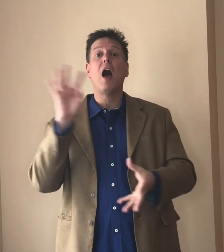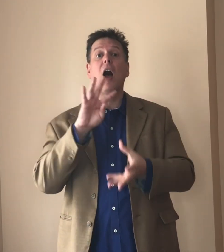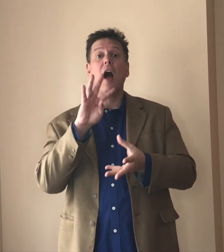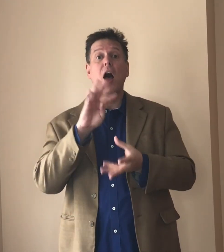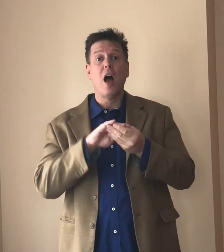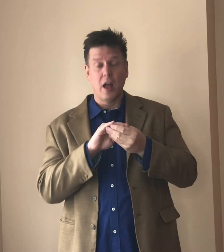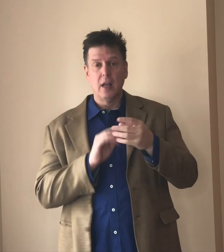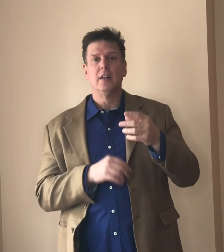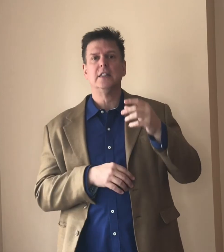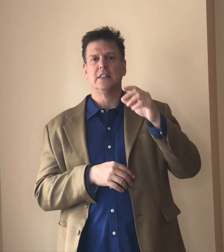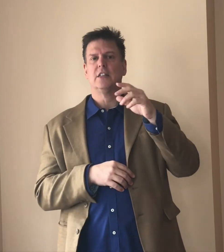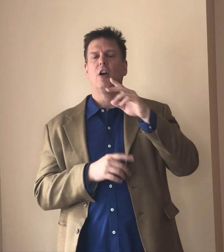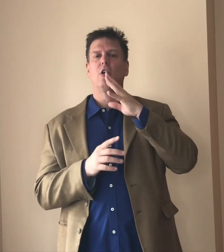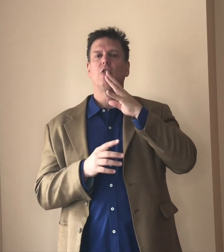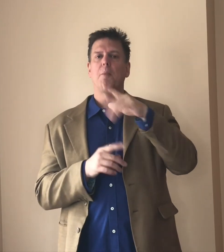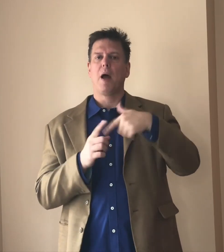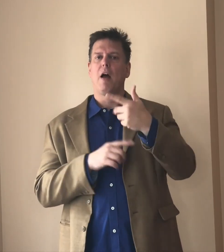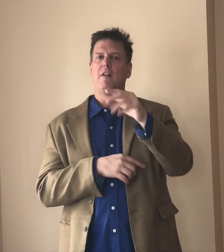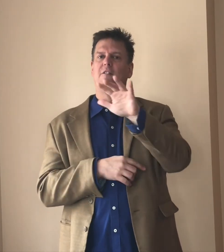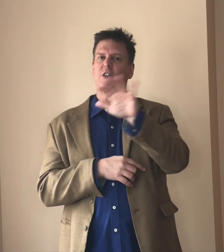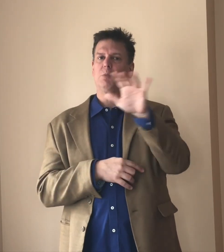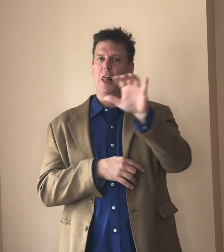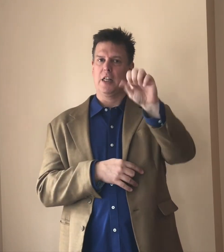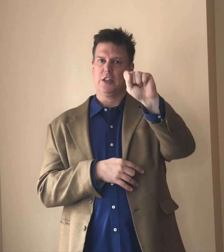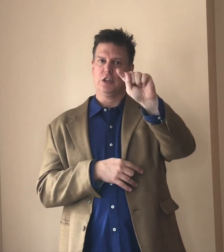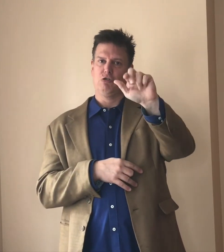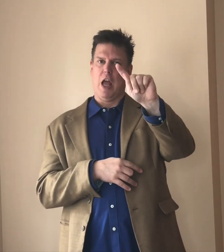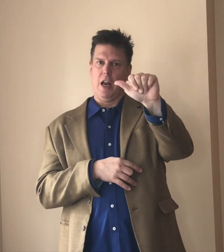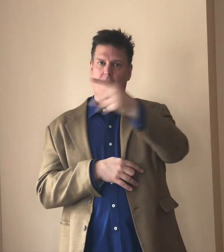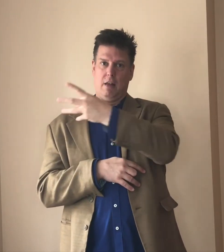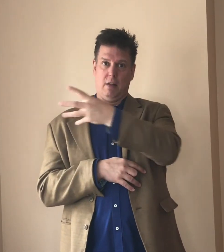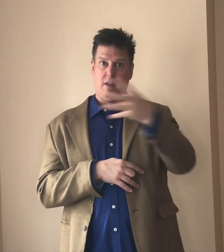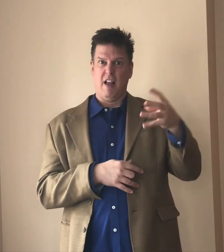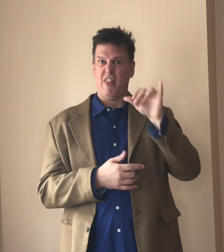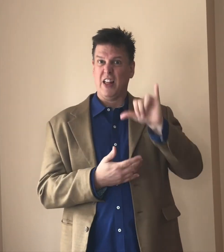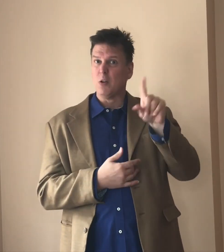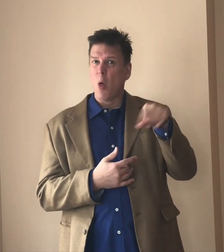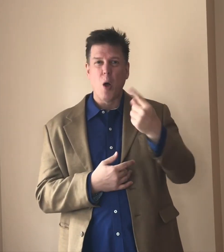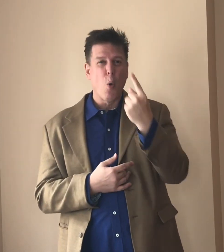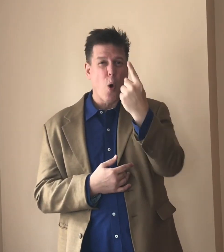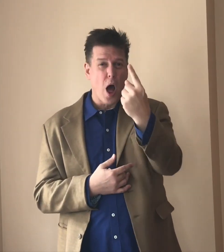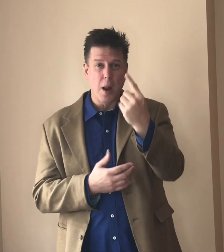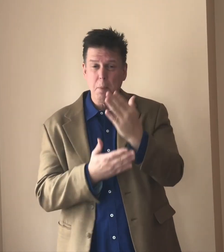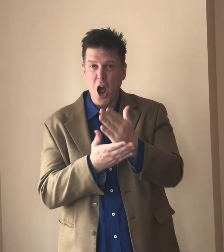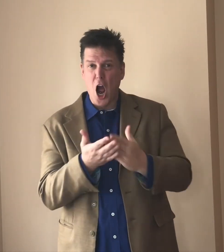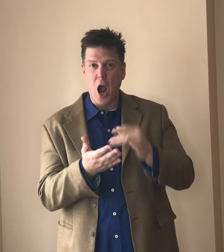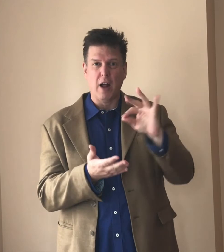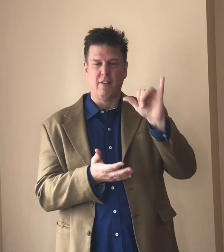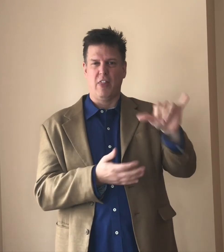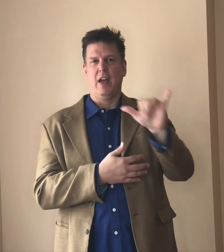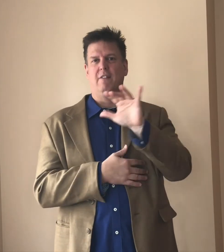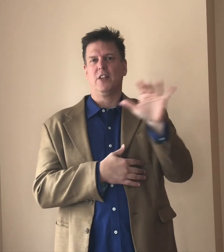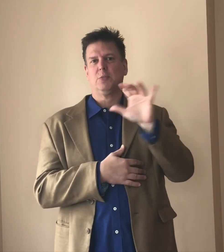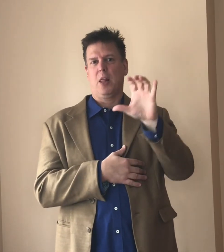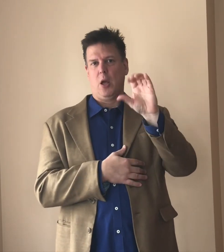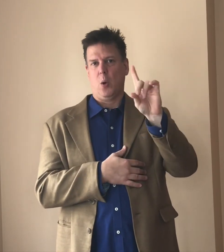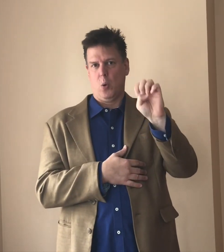And the whole issue of fingerspelling strata is only one part of the fingerspelling